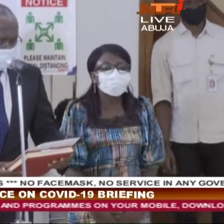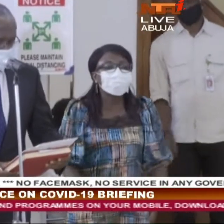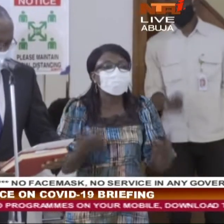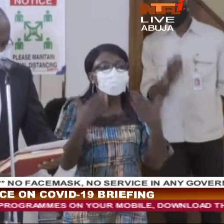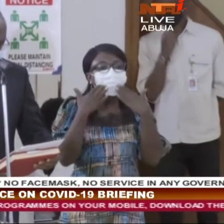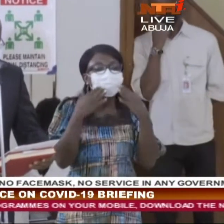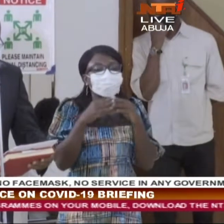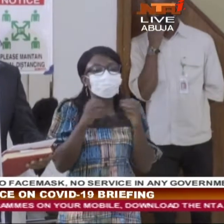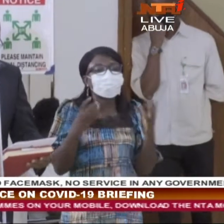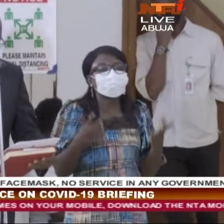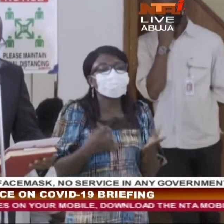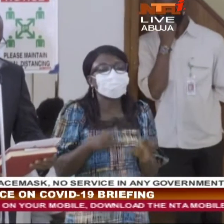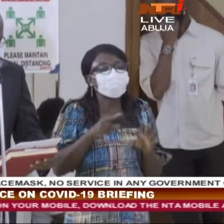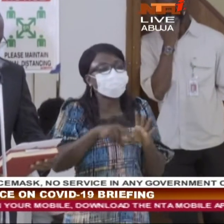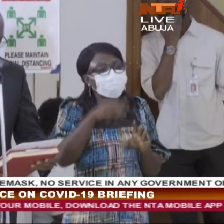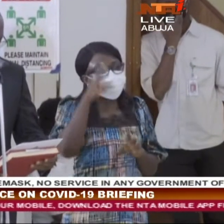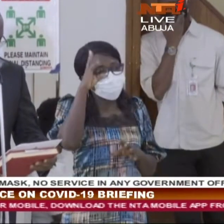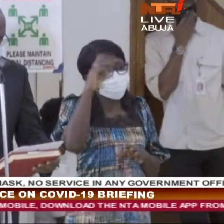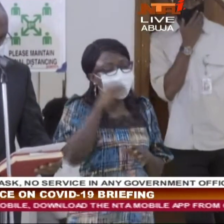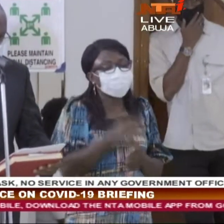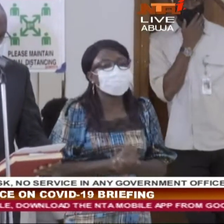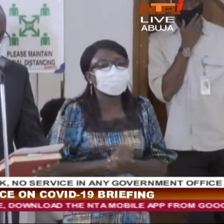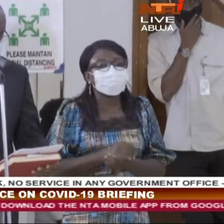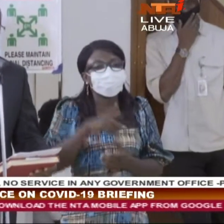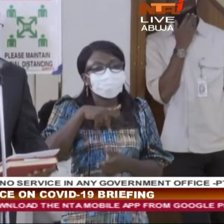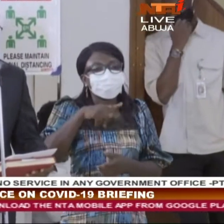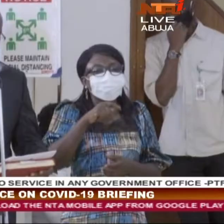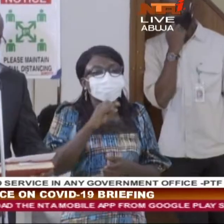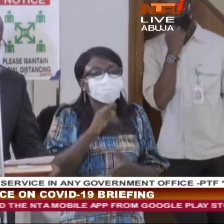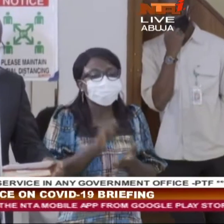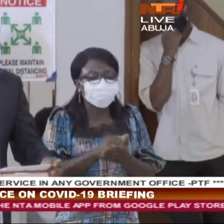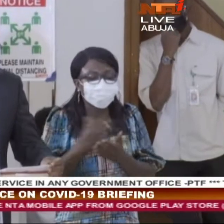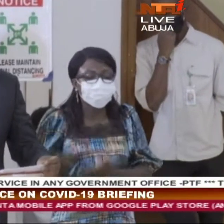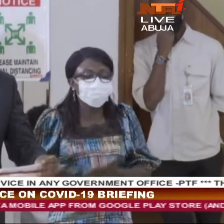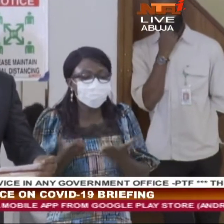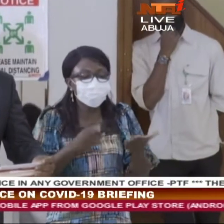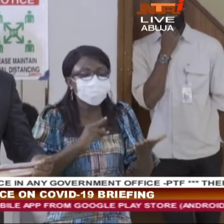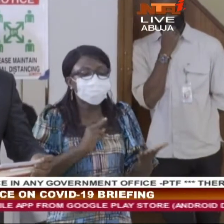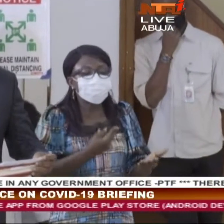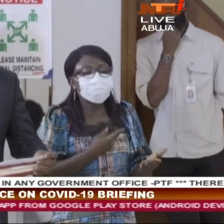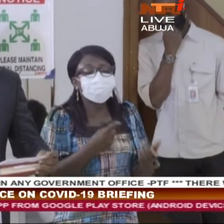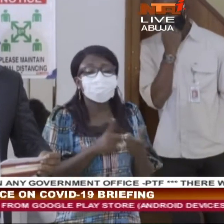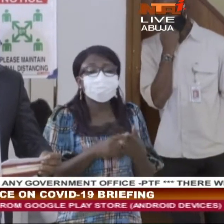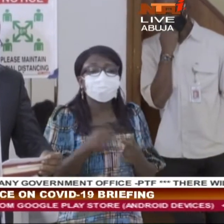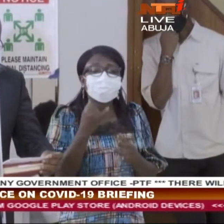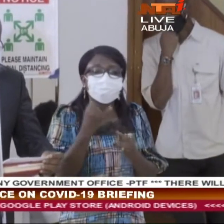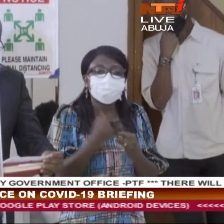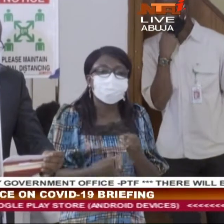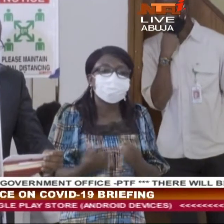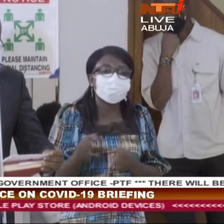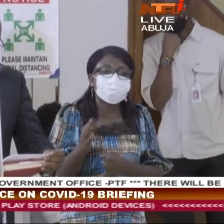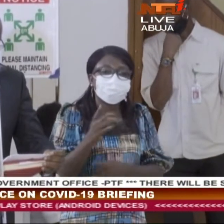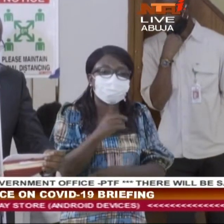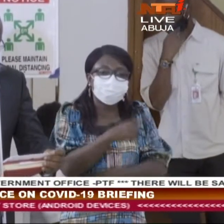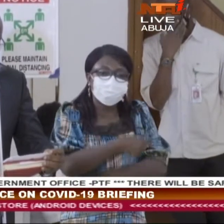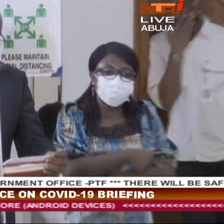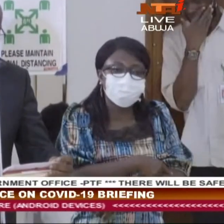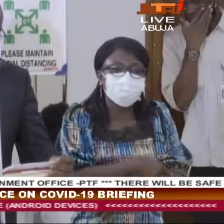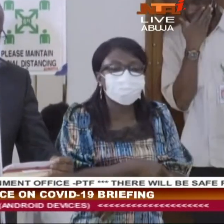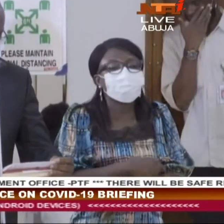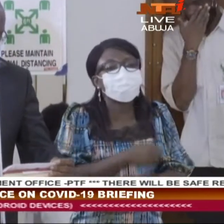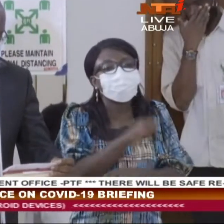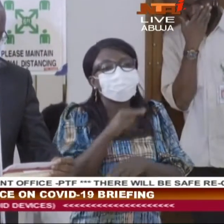Thank you very much, Chairman, Presidential Task Force. That brings us to the end of